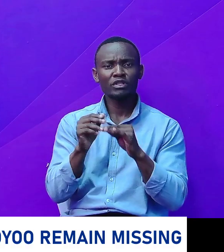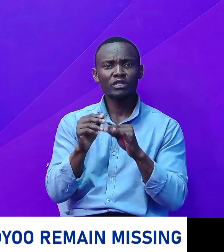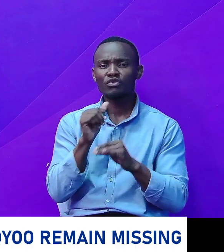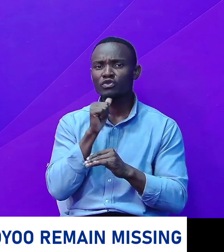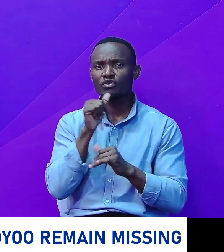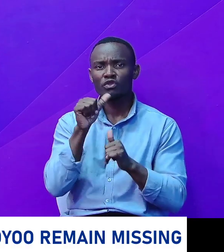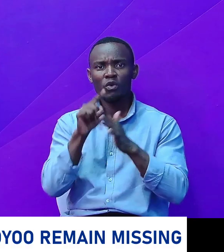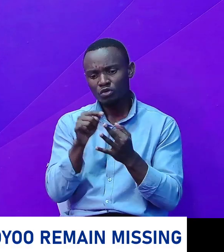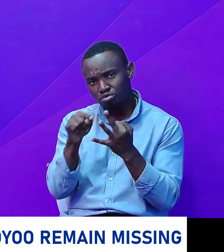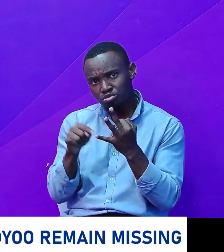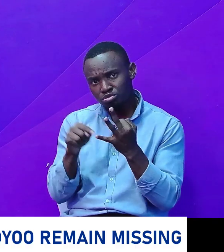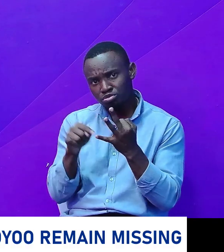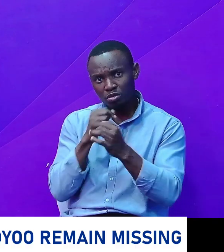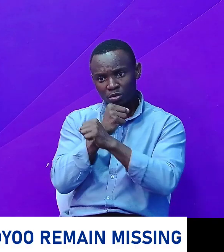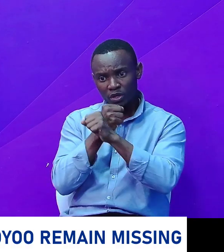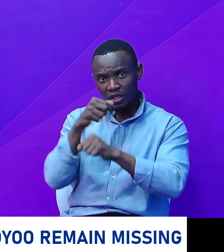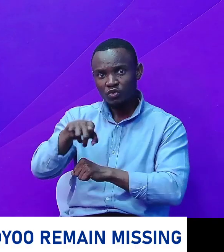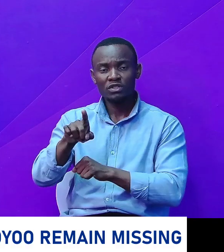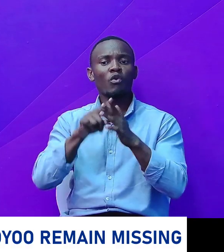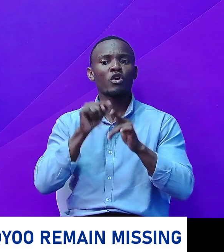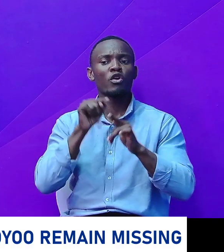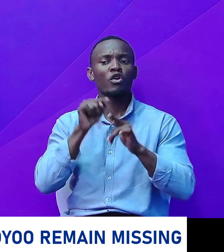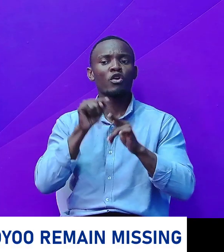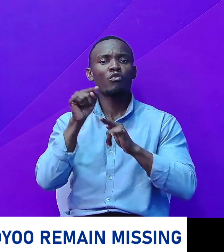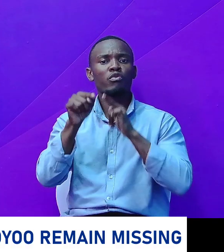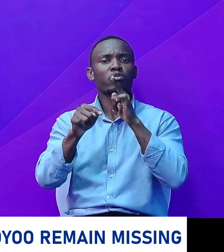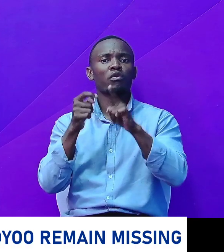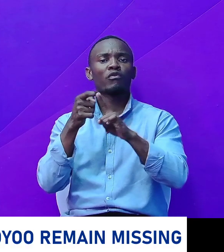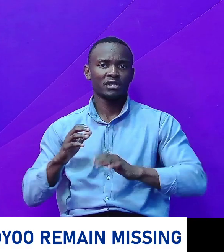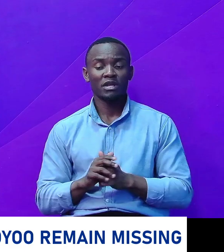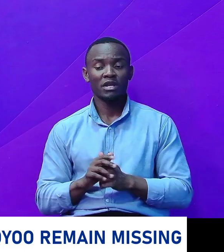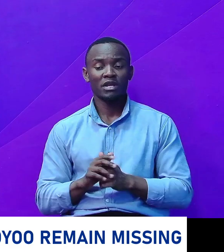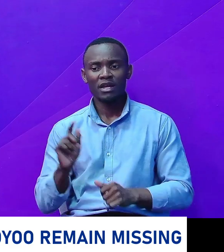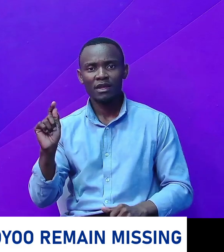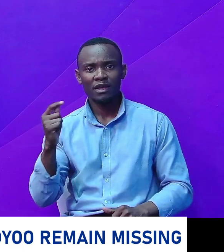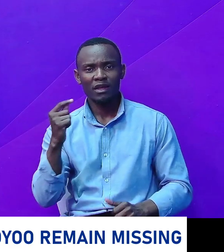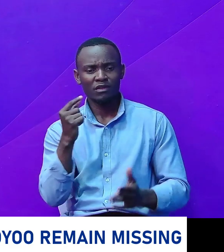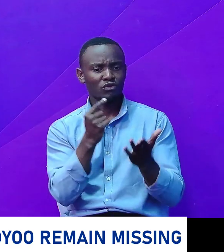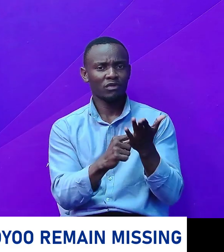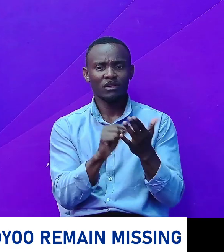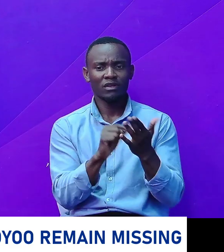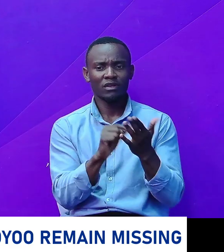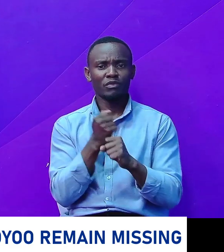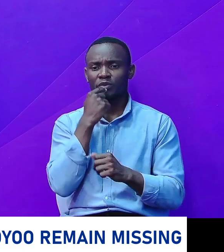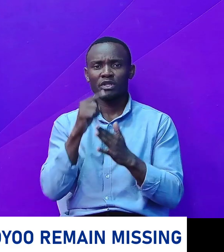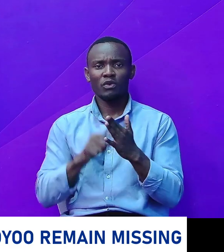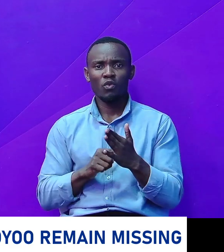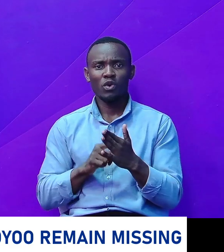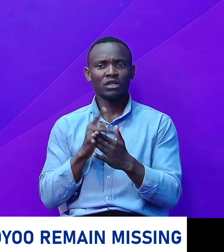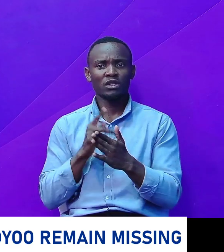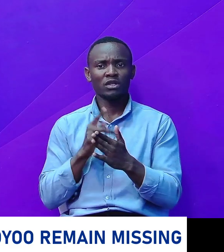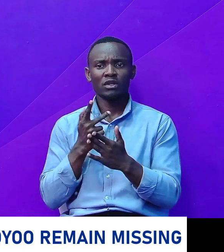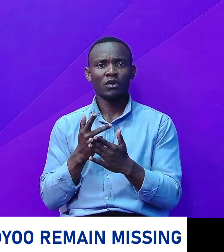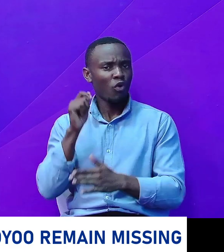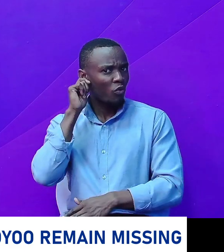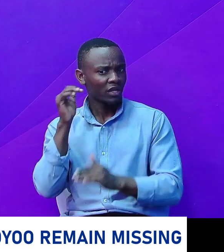from criticism by your citizens. Kenya and Uganda cannot claim to uphold democracy while engaging in abductions and